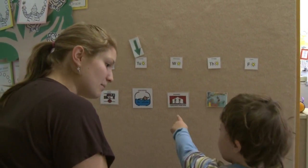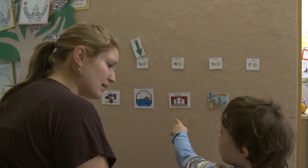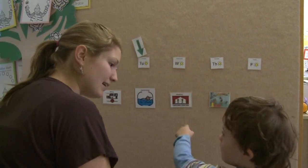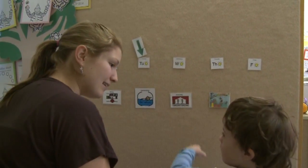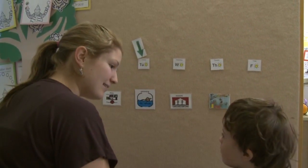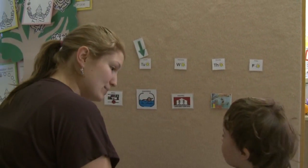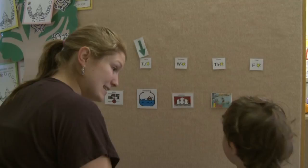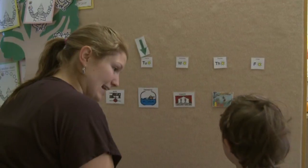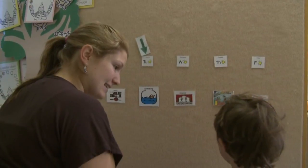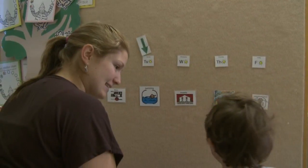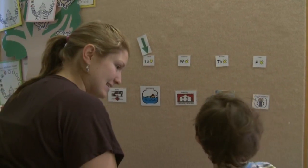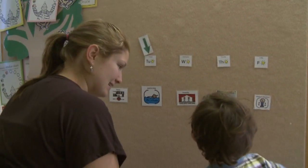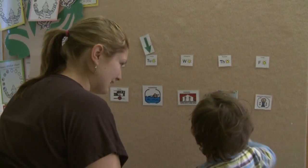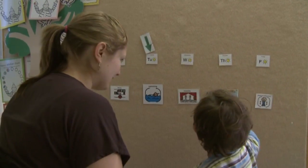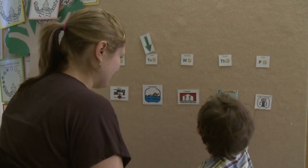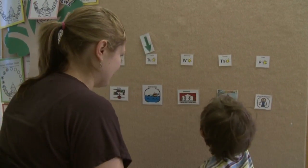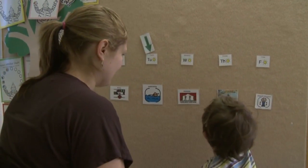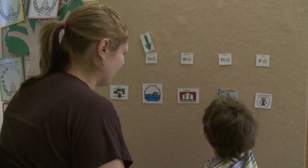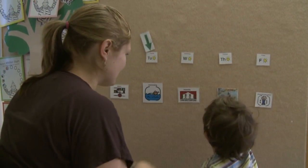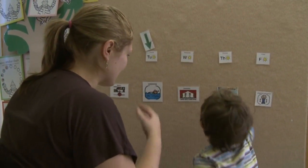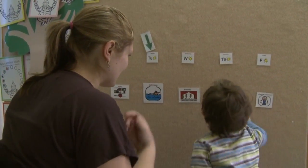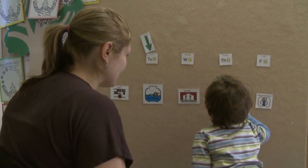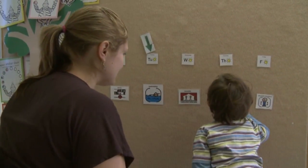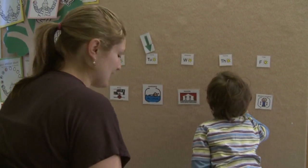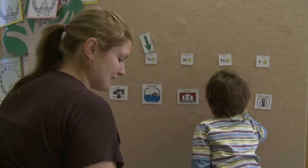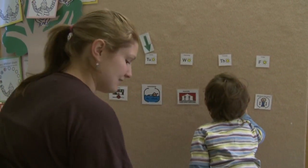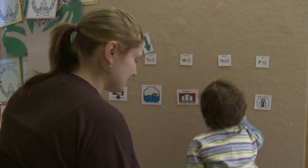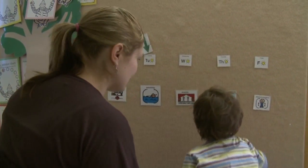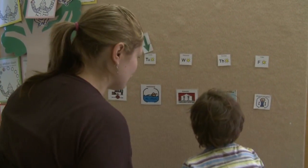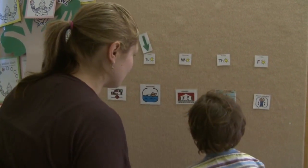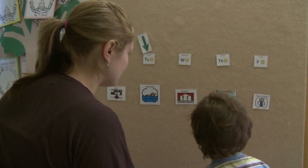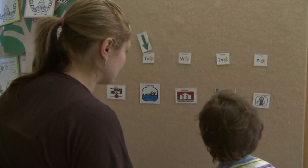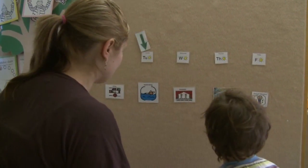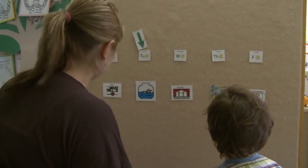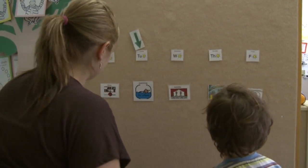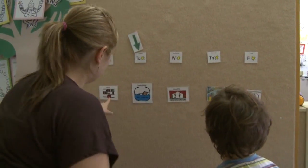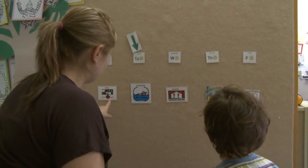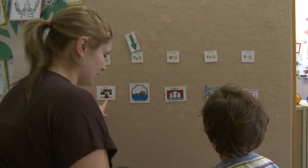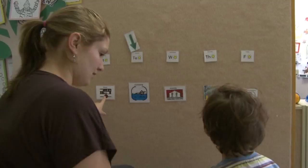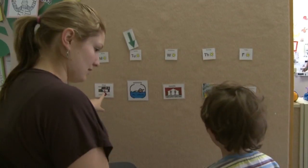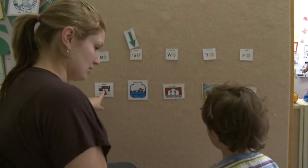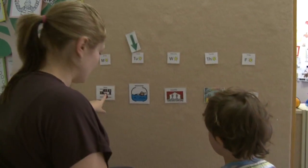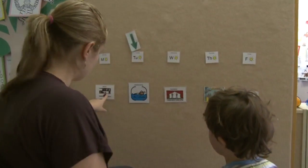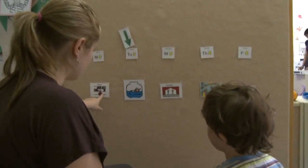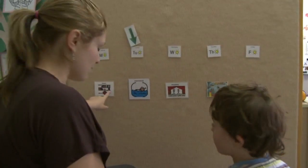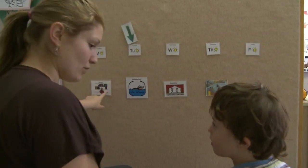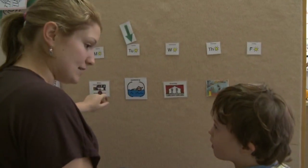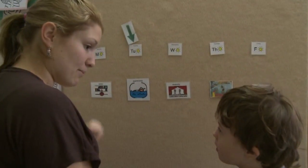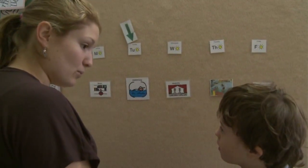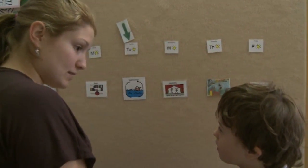Swimming. In seconds. Alright, Jaden, hands down, sitting on your bottom. Jaden, Mim reads our books,